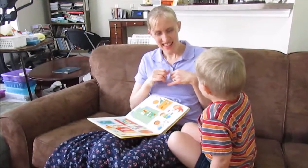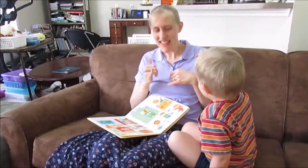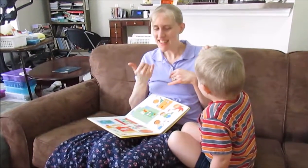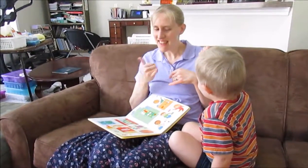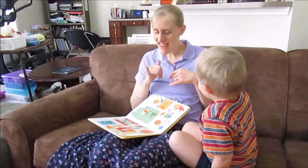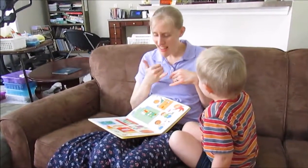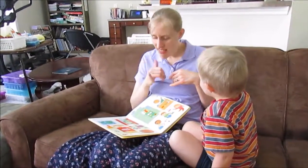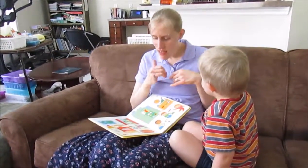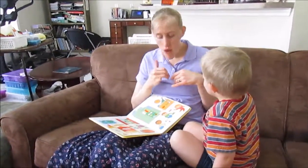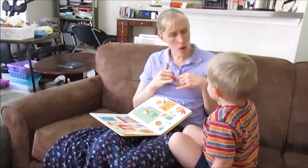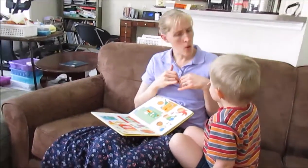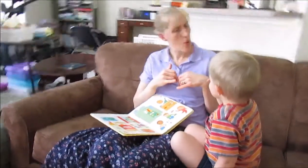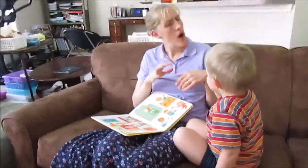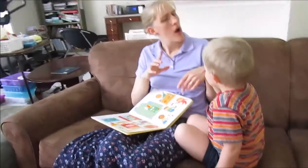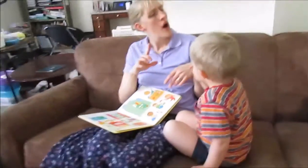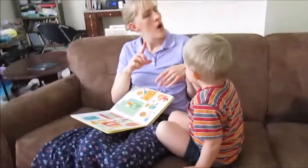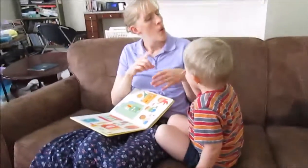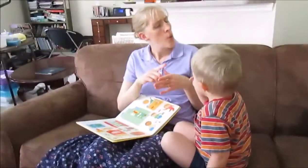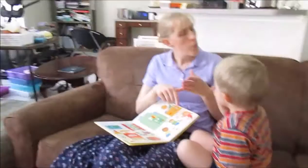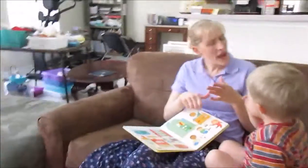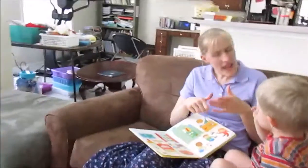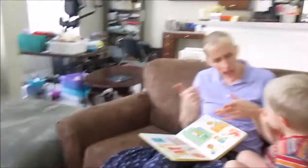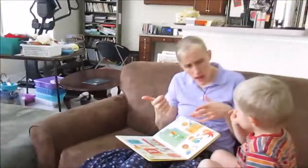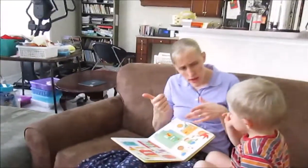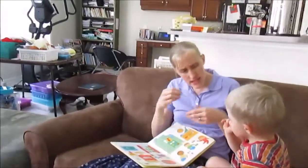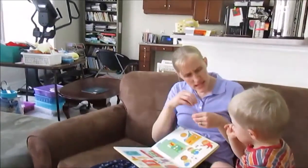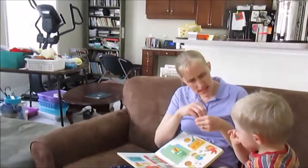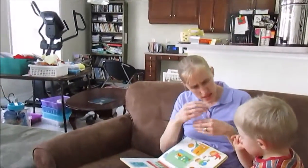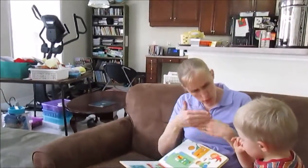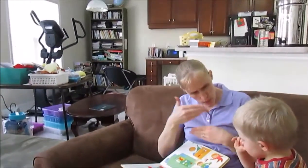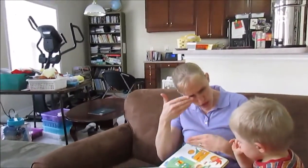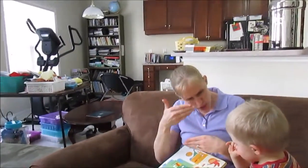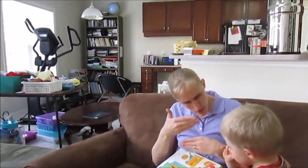Yellow. What else is in the window?